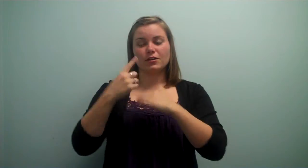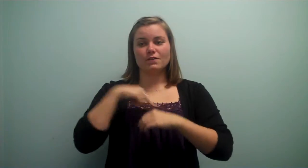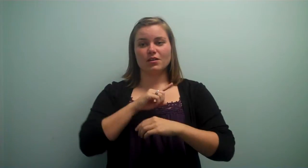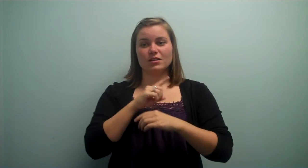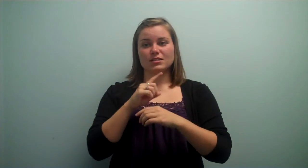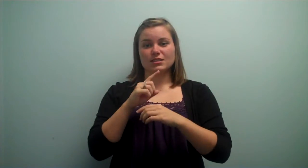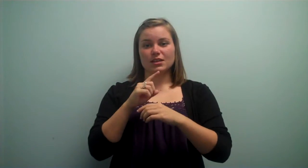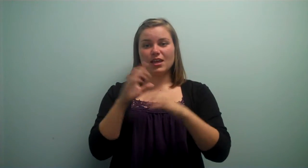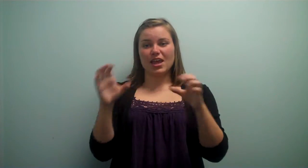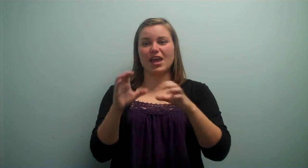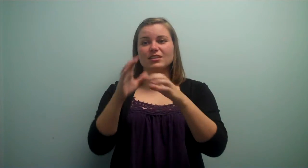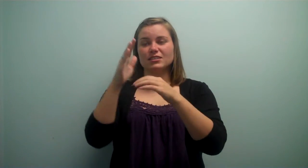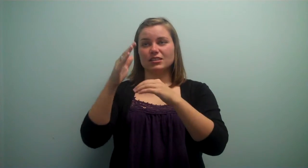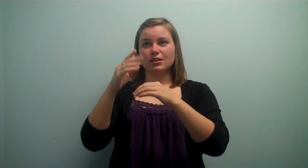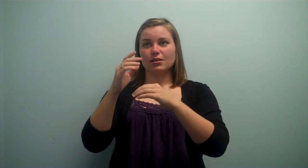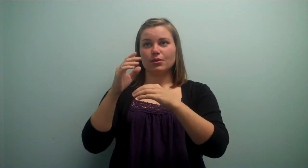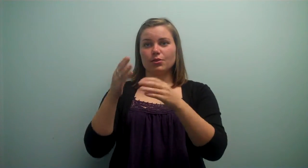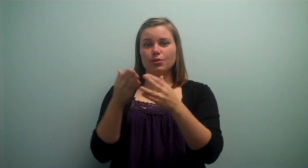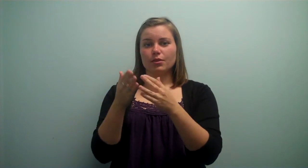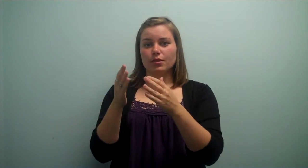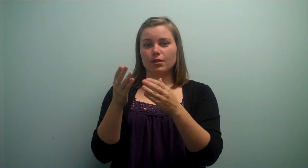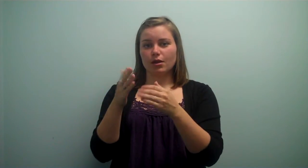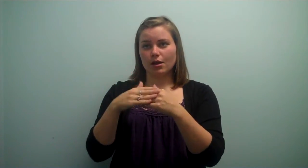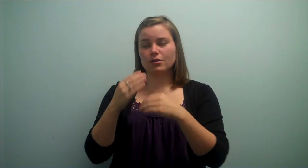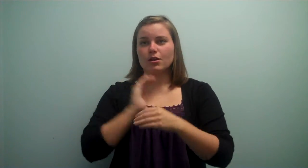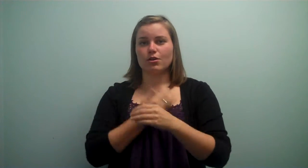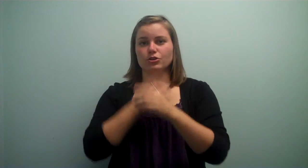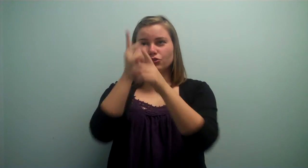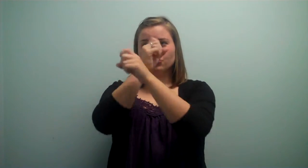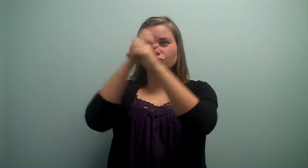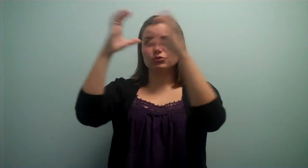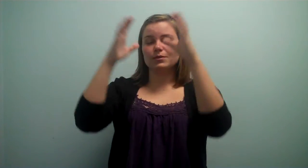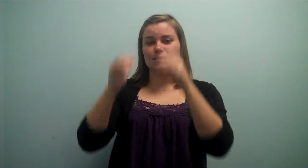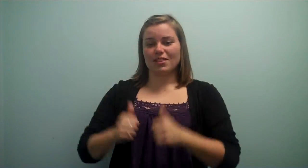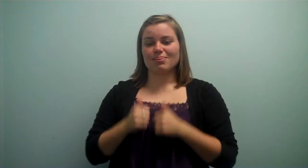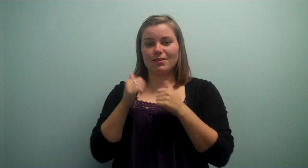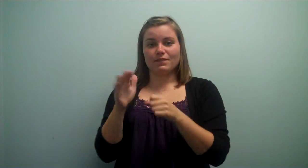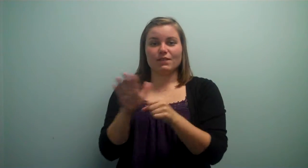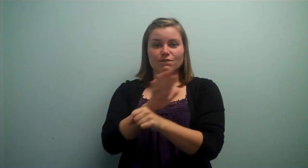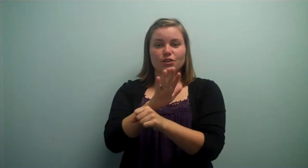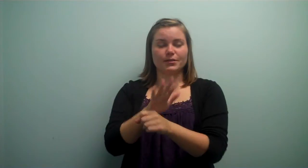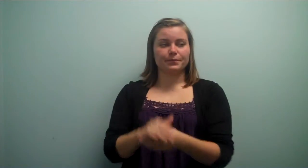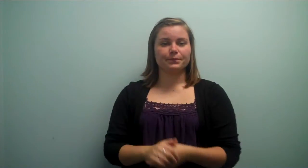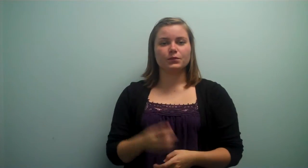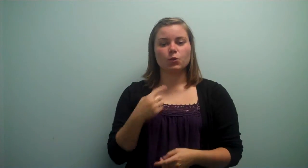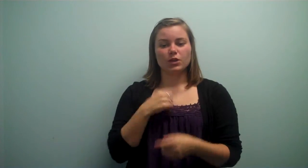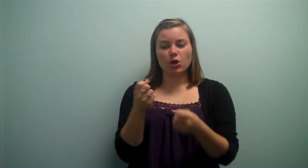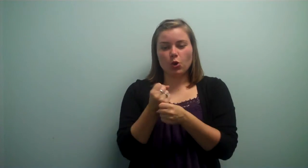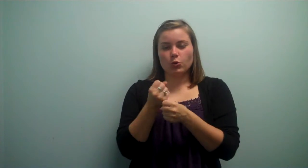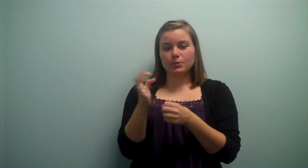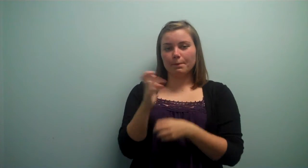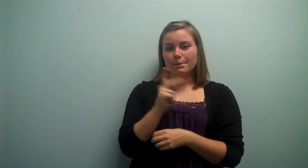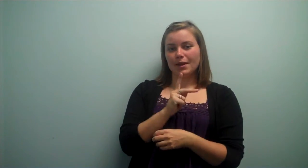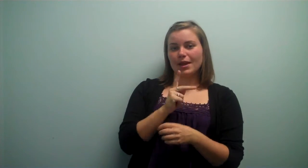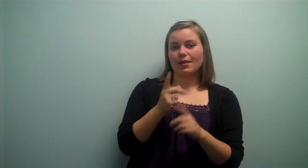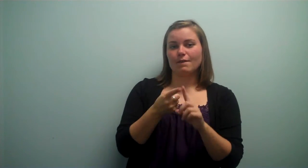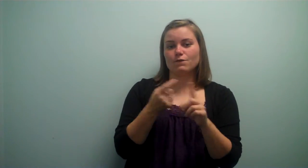dreams and living our lives fully. We hold back from participating in life fully because we are